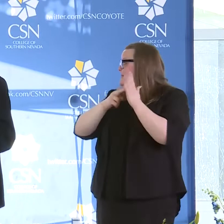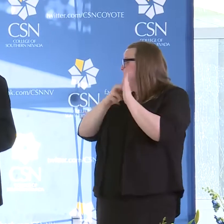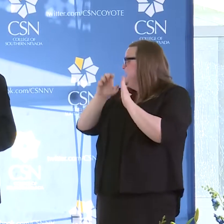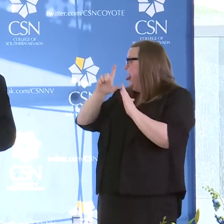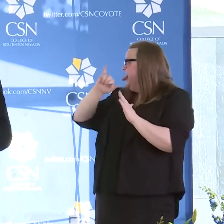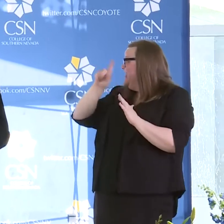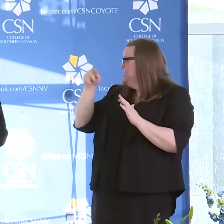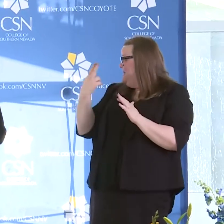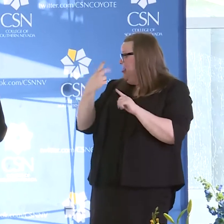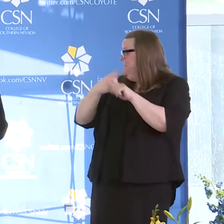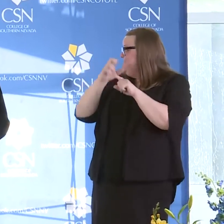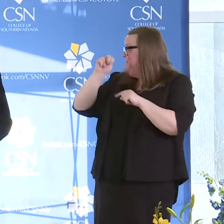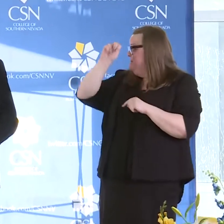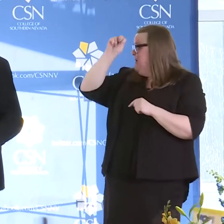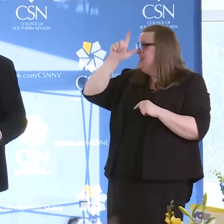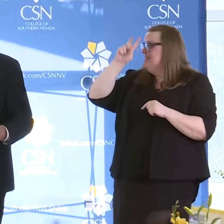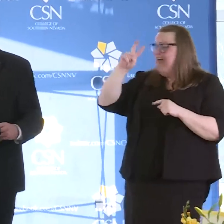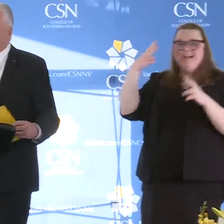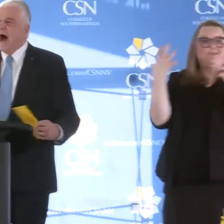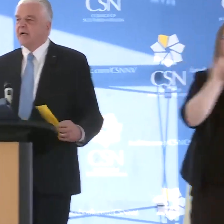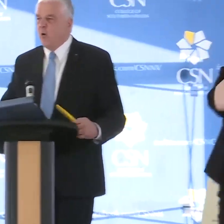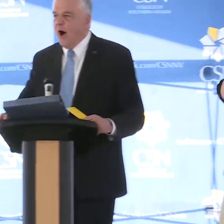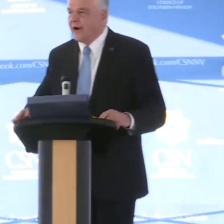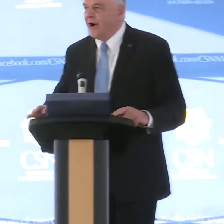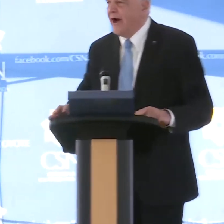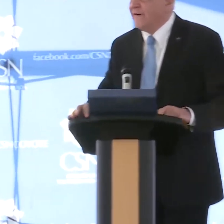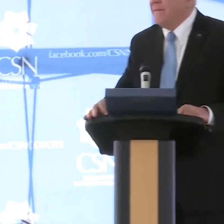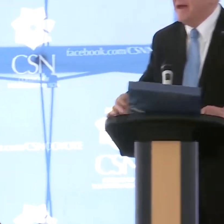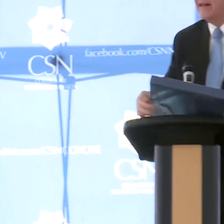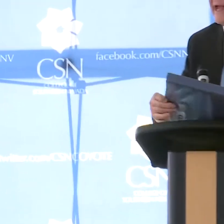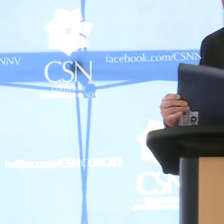from North Las Vegas has just won